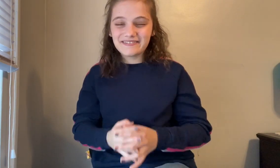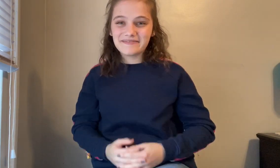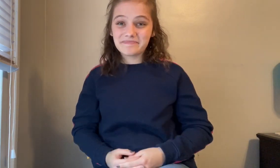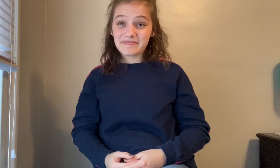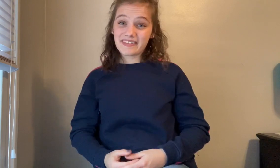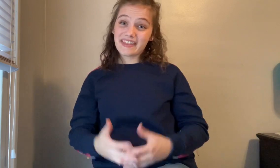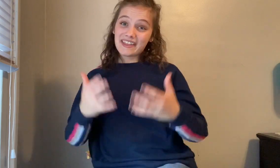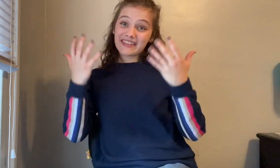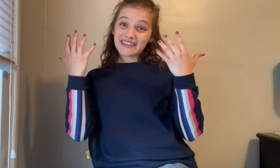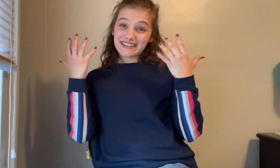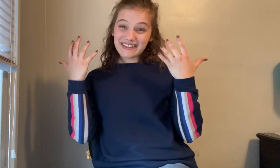The end.